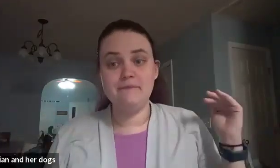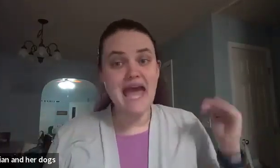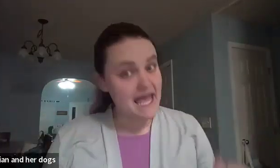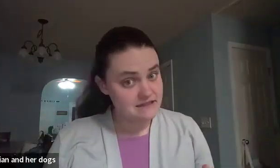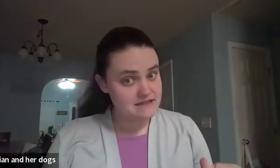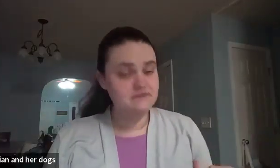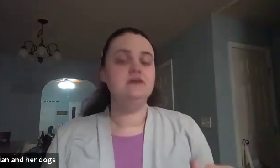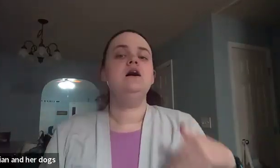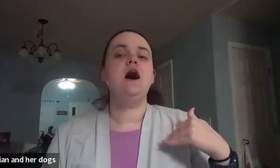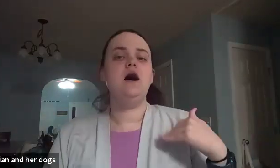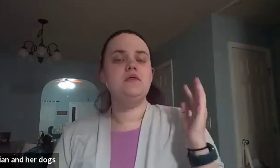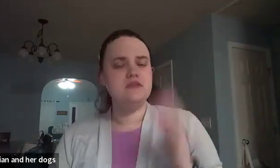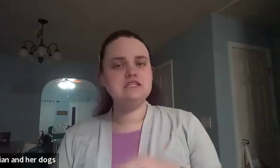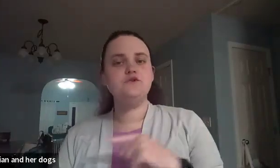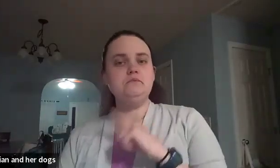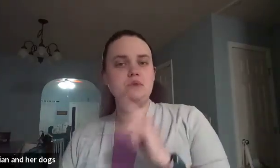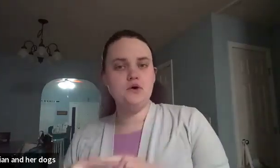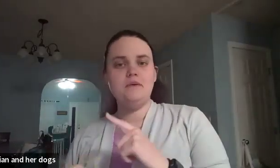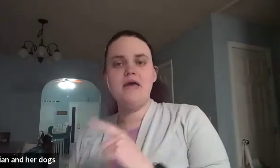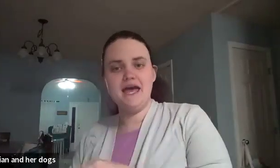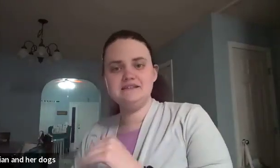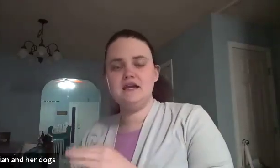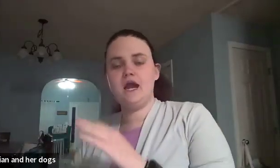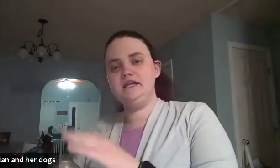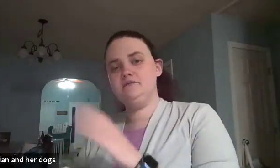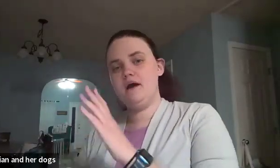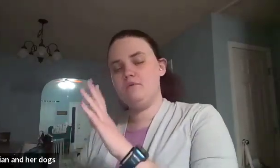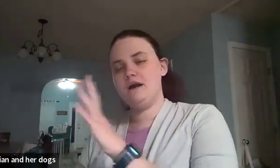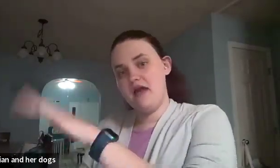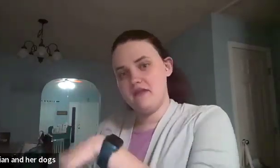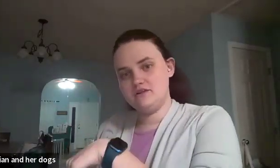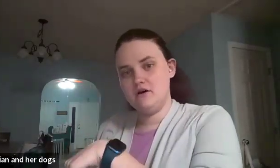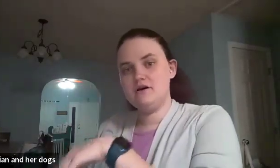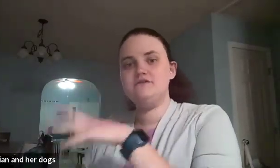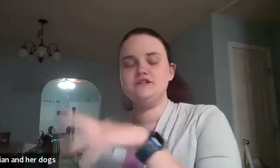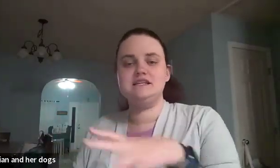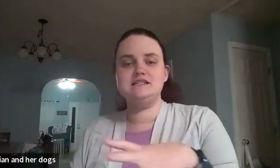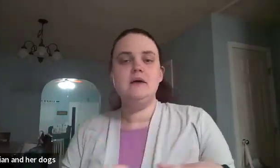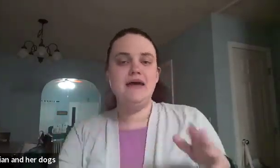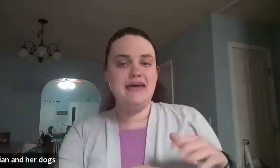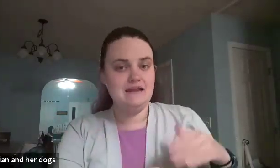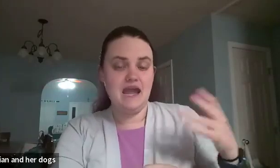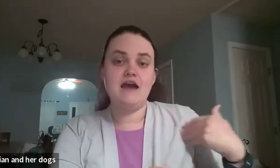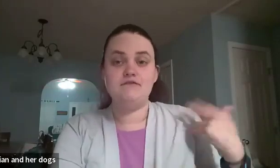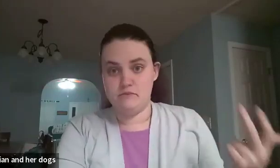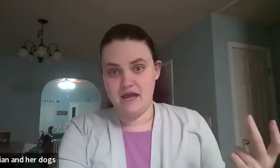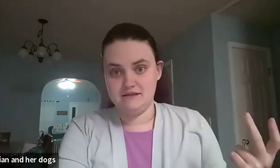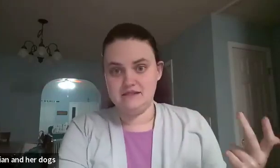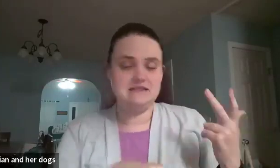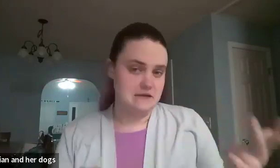for pet. This is for both pet, like I want to pet that dog versus pet, like I have four pets. It's the